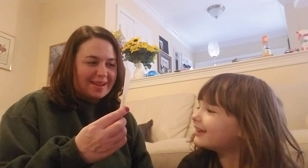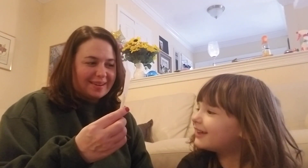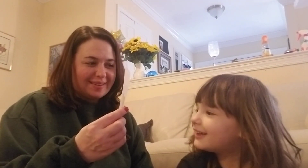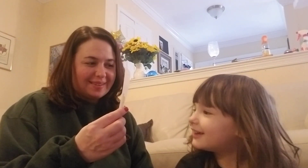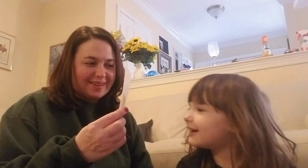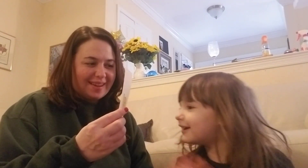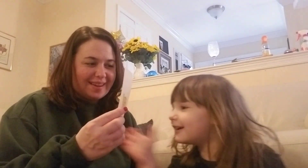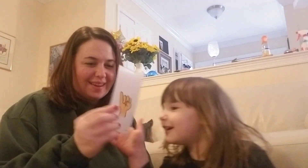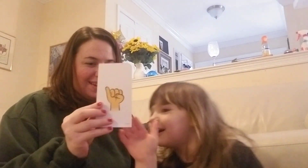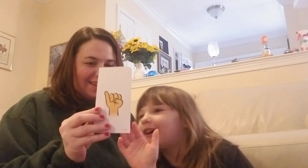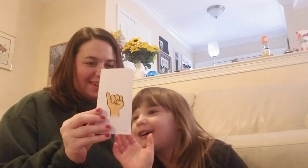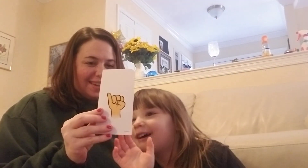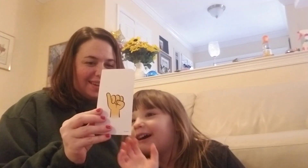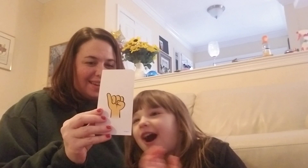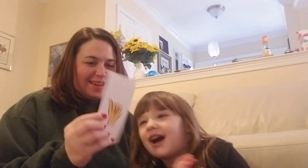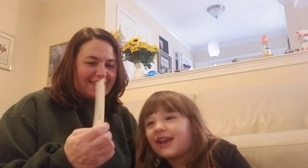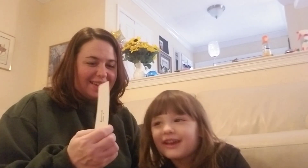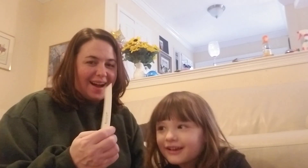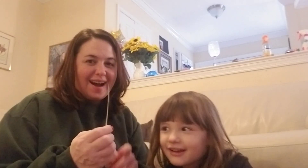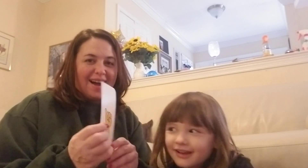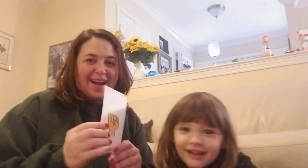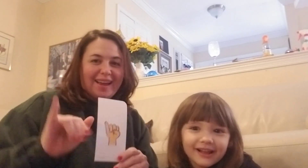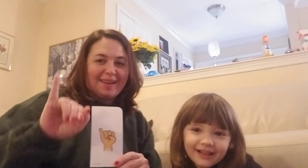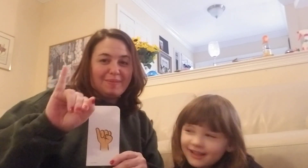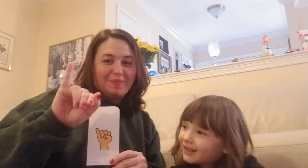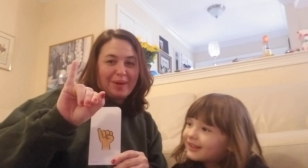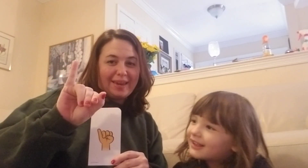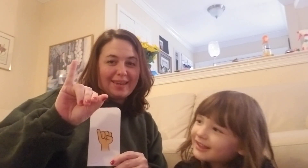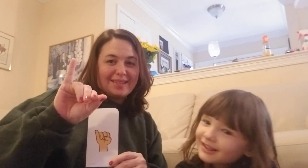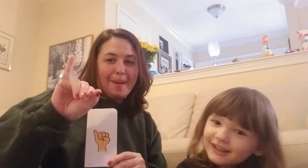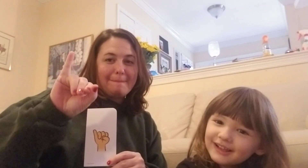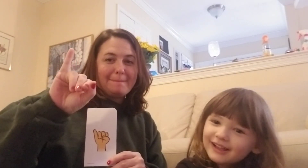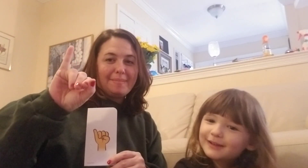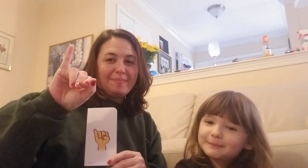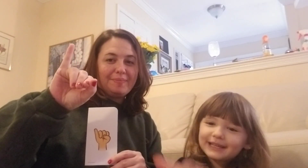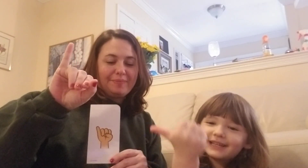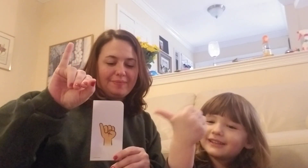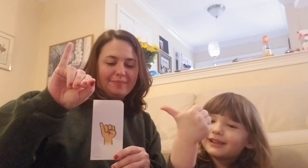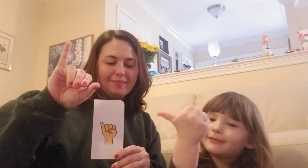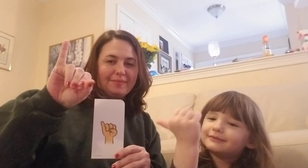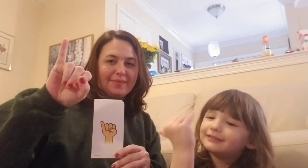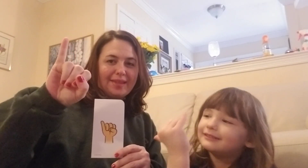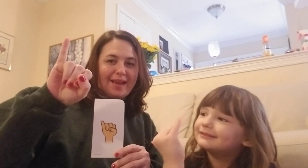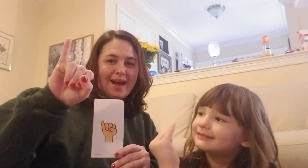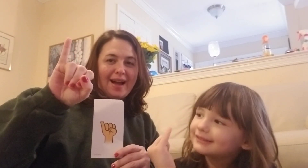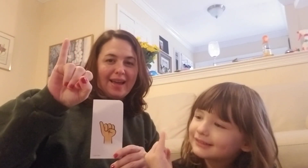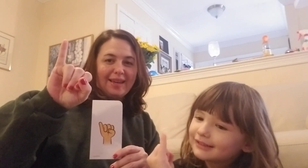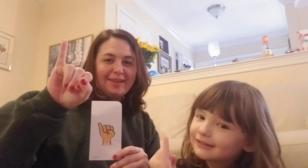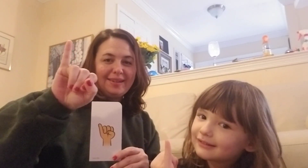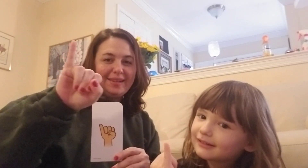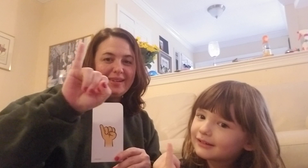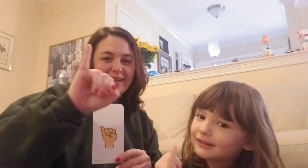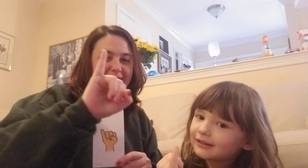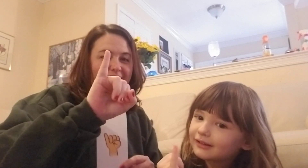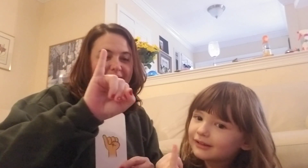one? I. I. Pinkies up. Pinkies up. I.